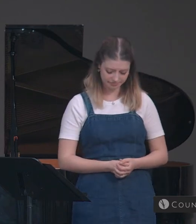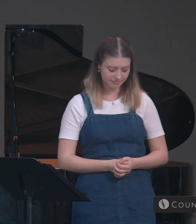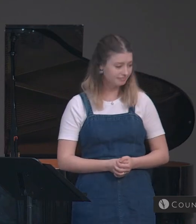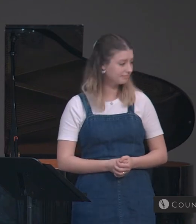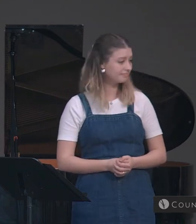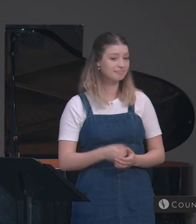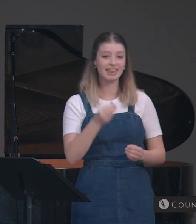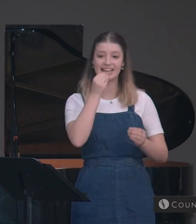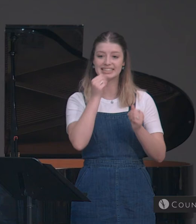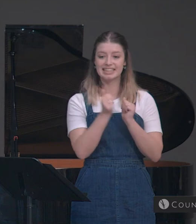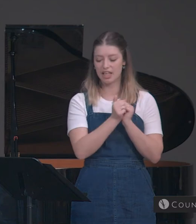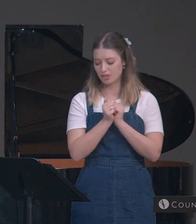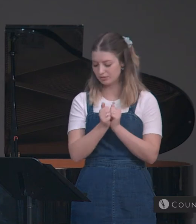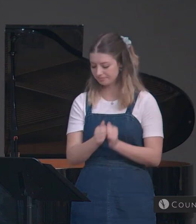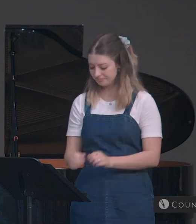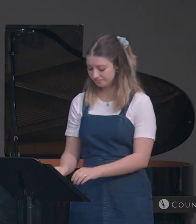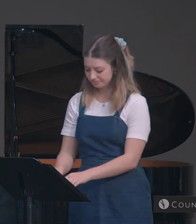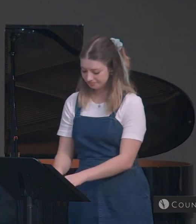Let's eat together.